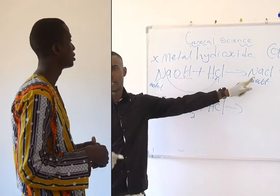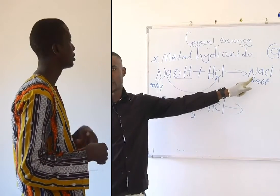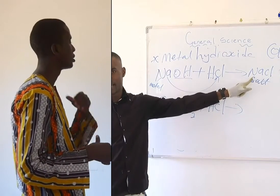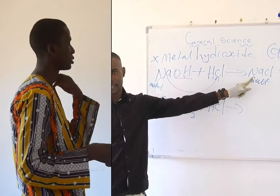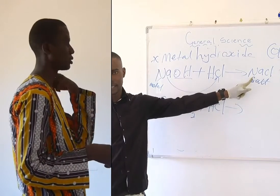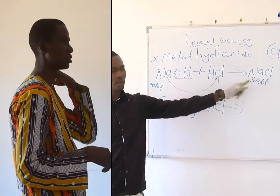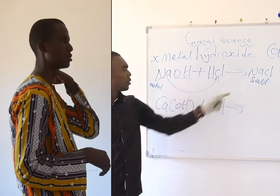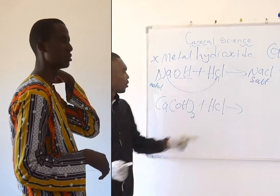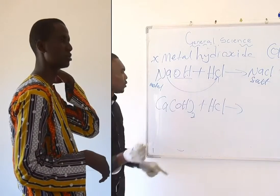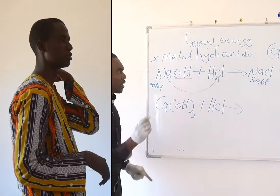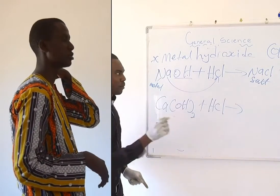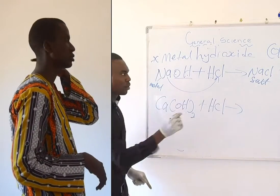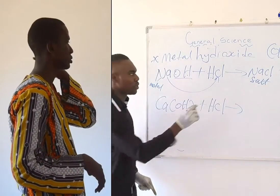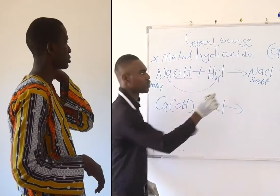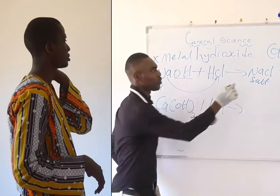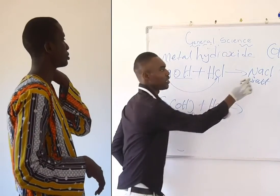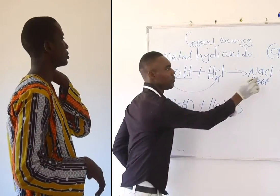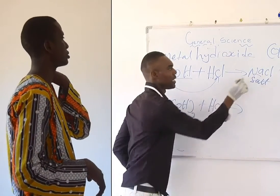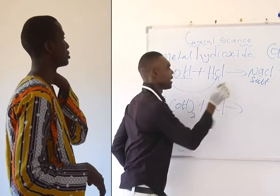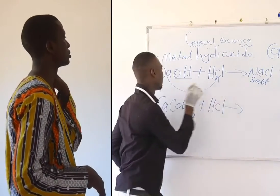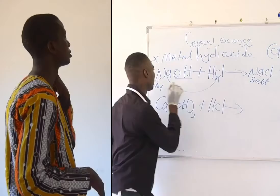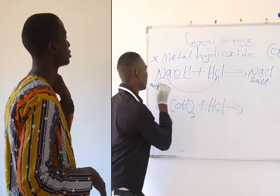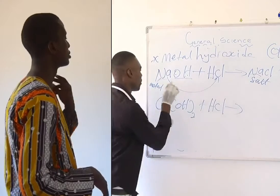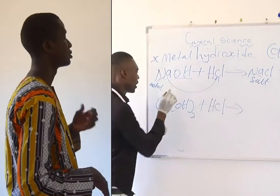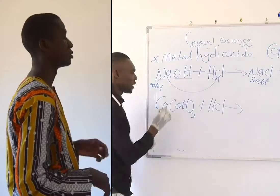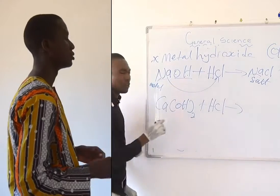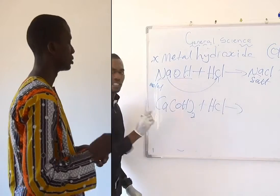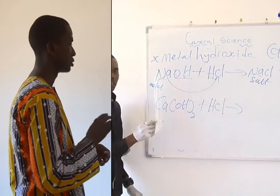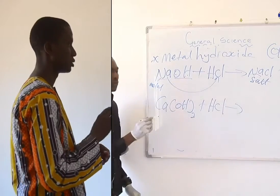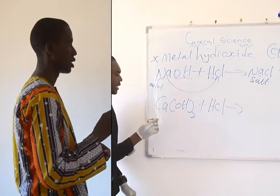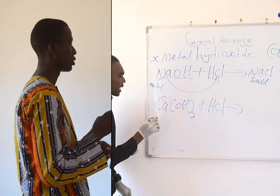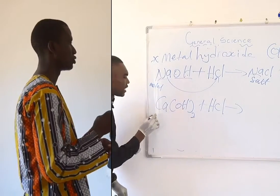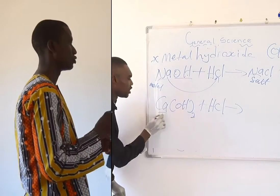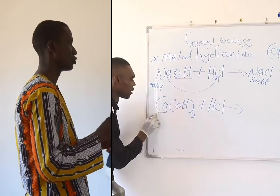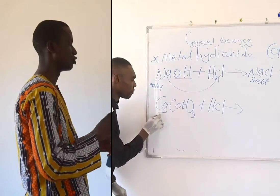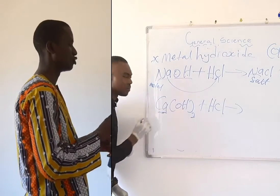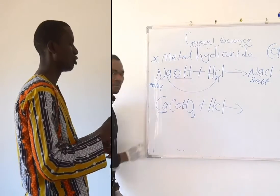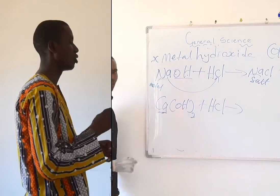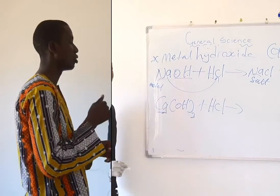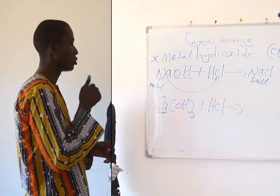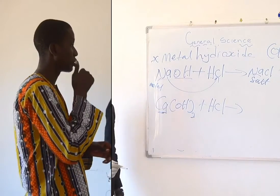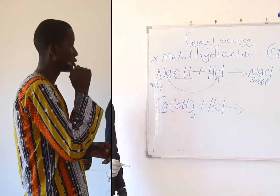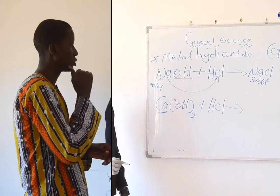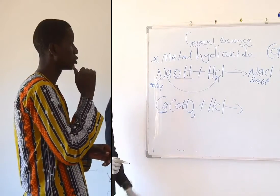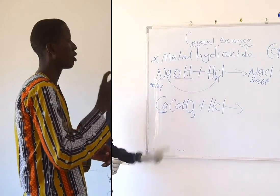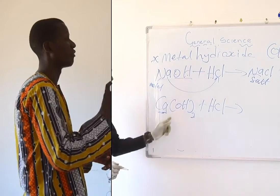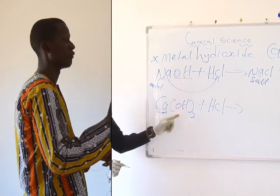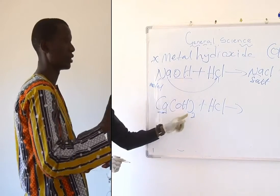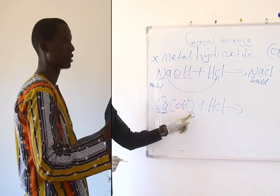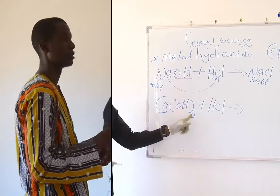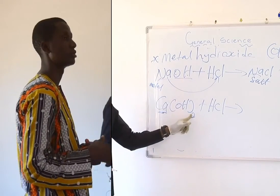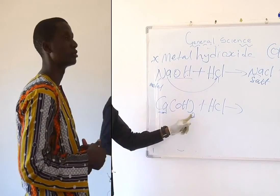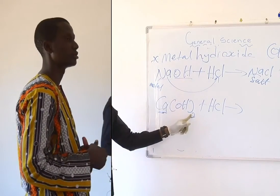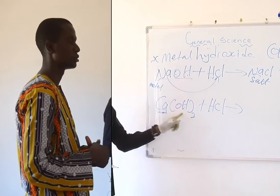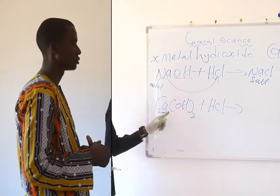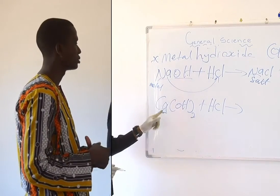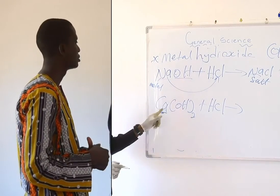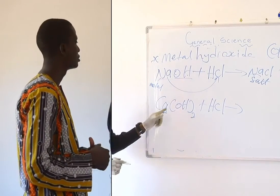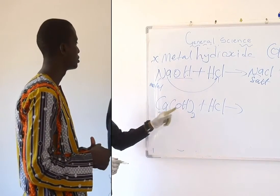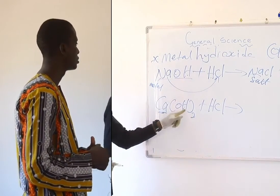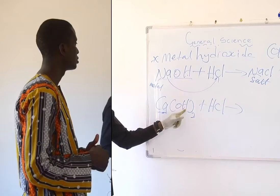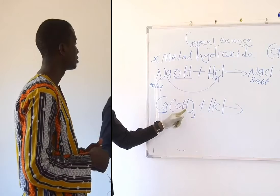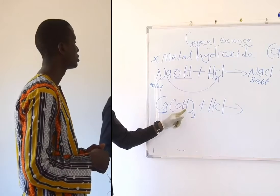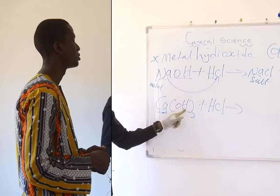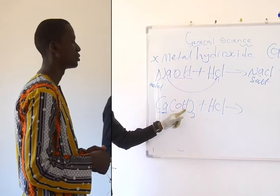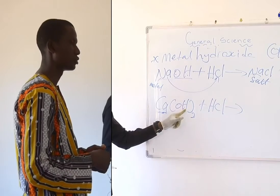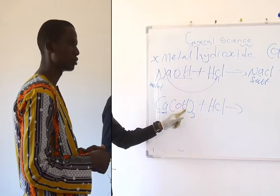sodium chloride. Why? Because we are no more using sodium metal. What we are using is what? Calcium. Calcium hydroxide as a